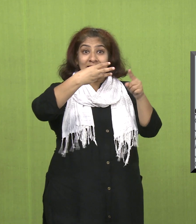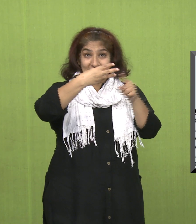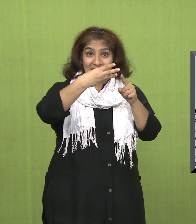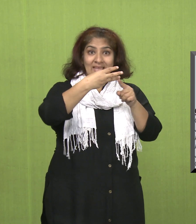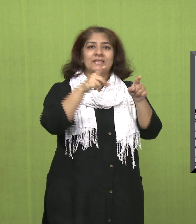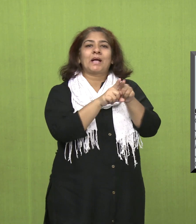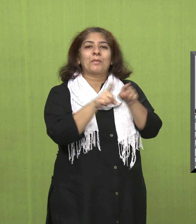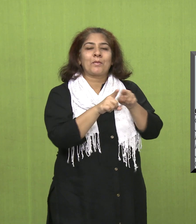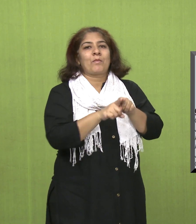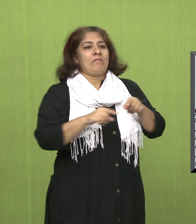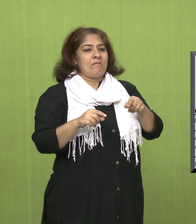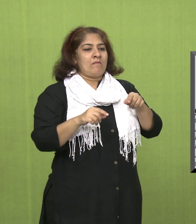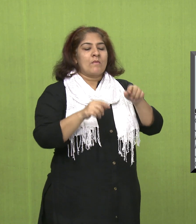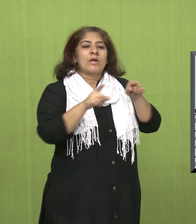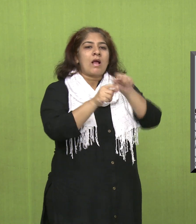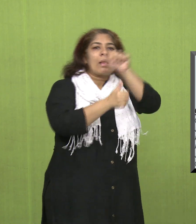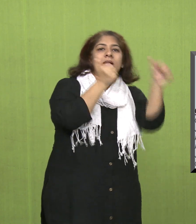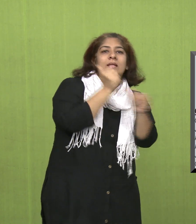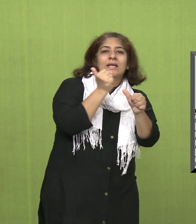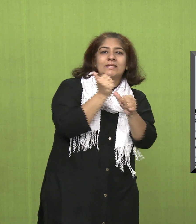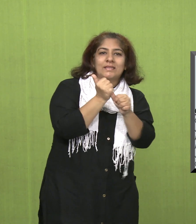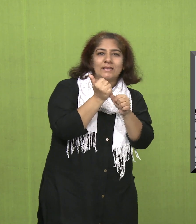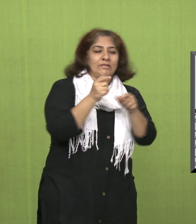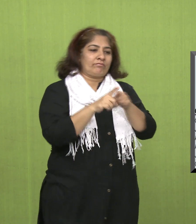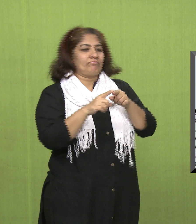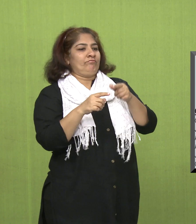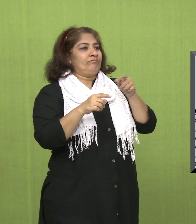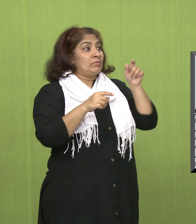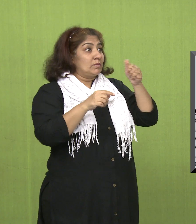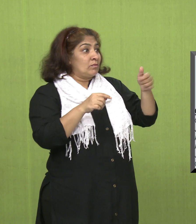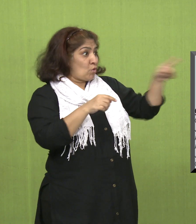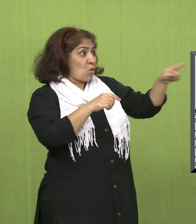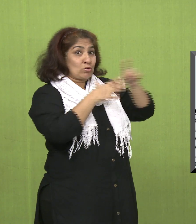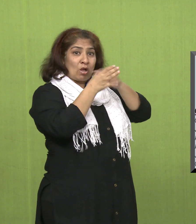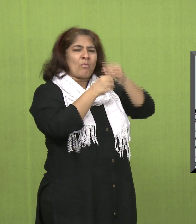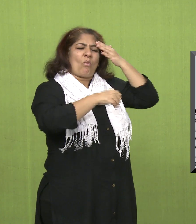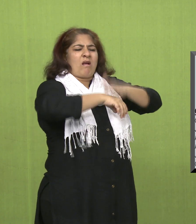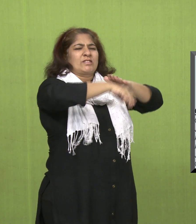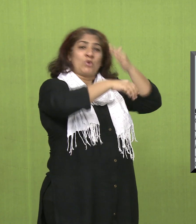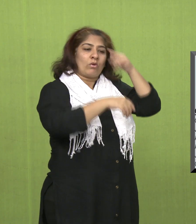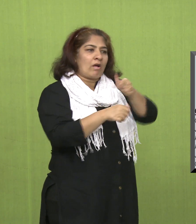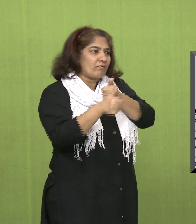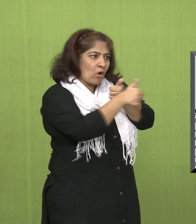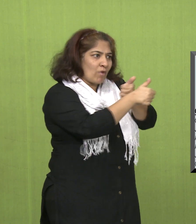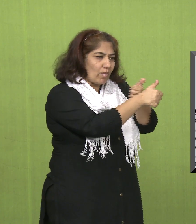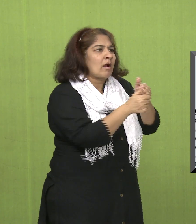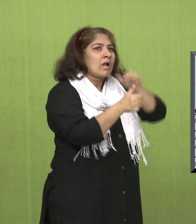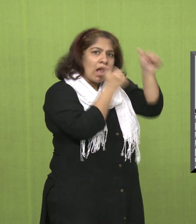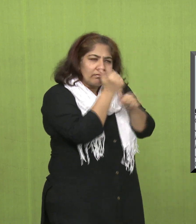new joinee. The third point says apprentice training. Like